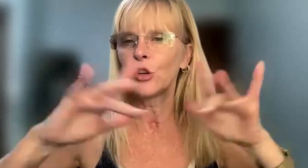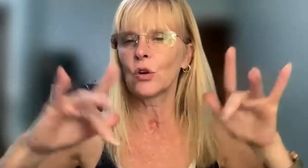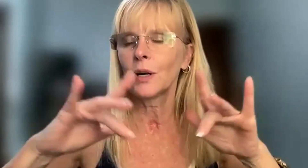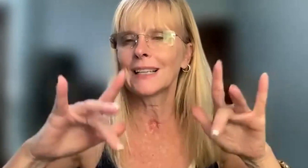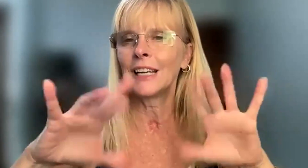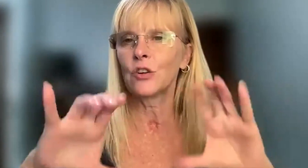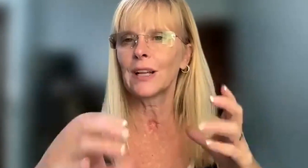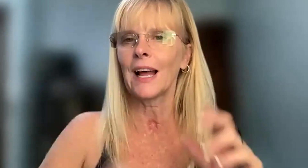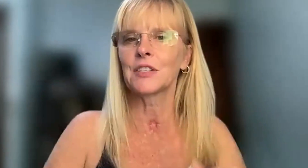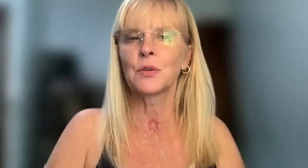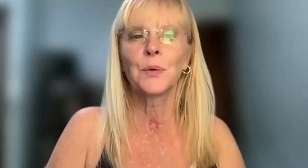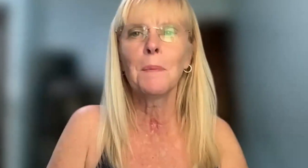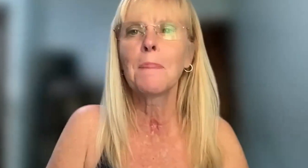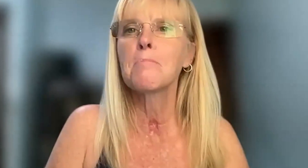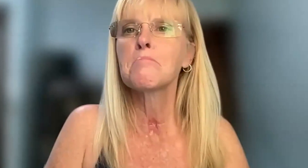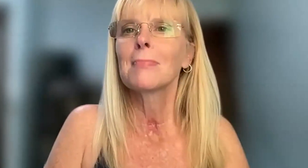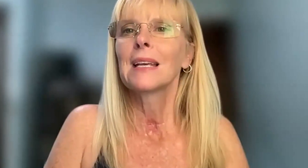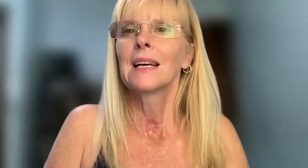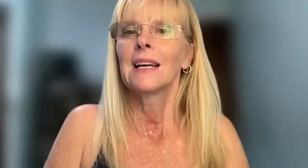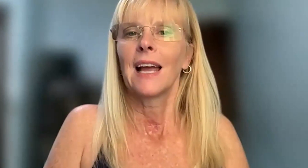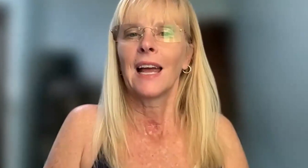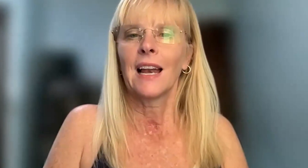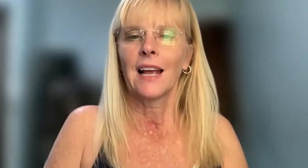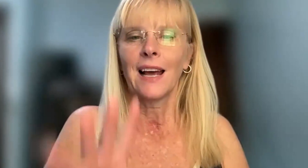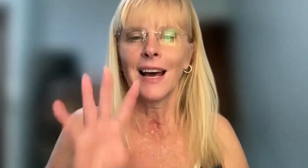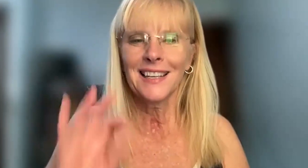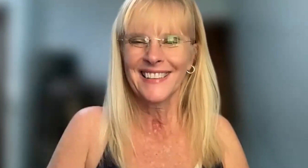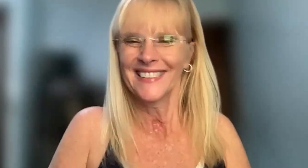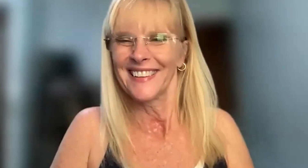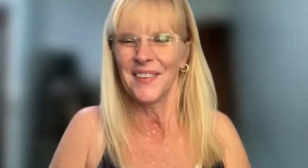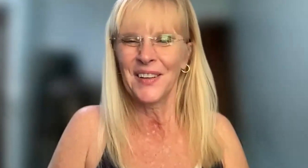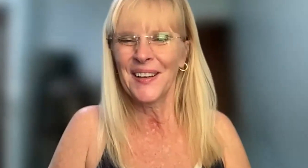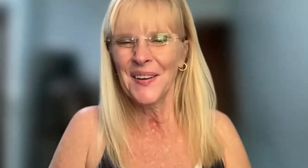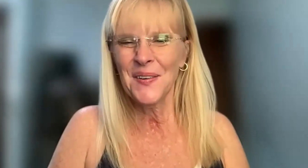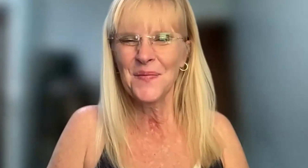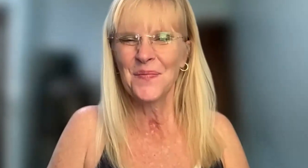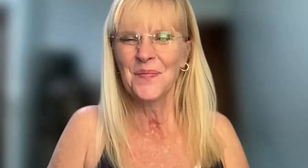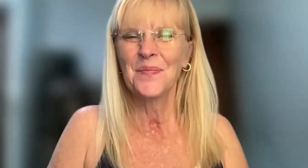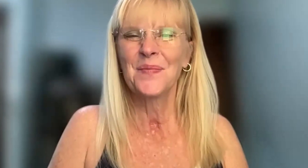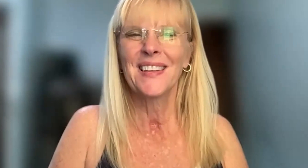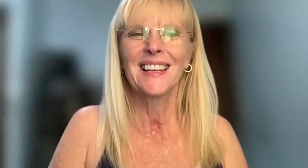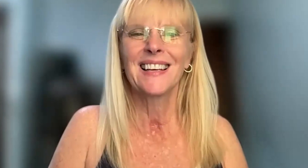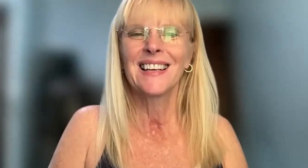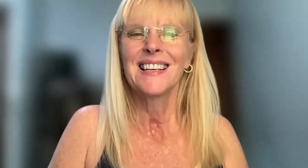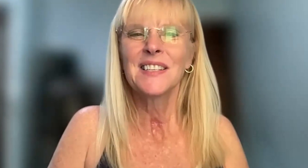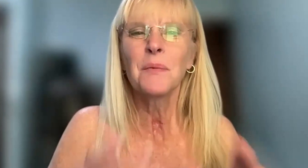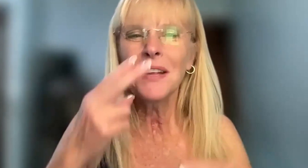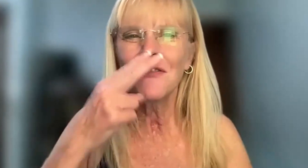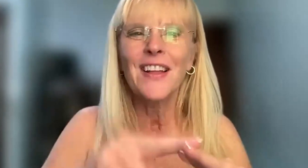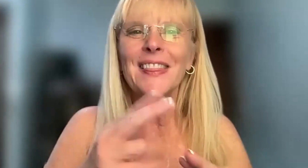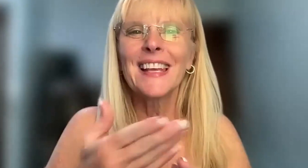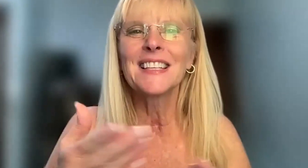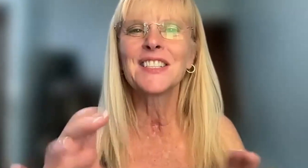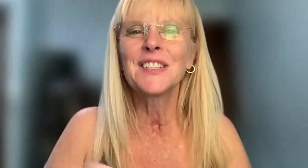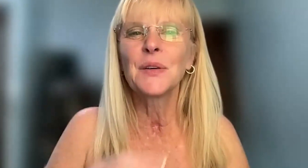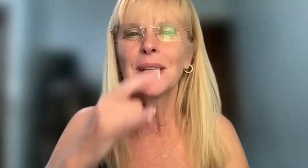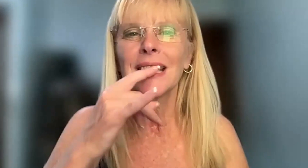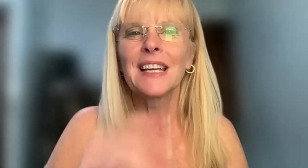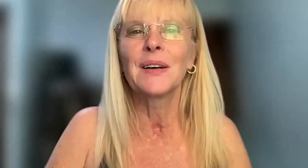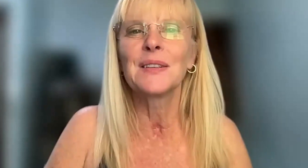your classroom. And I got it. Here we go. So many fun things to do with the